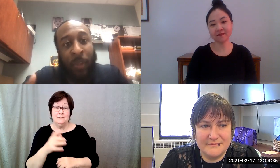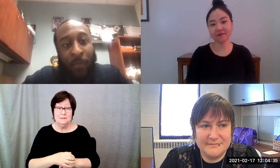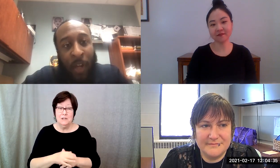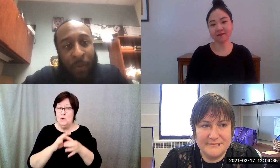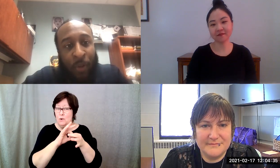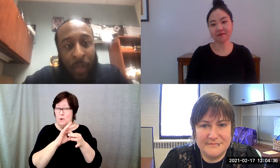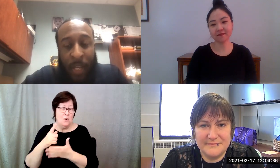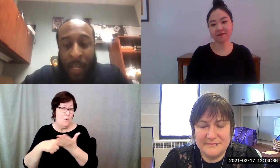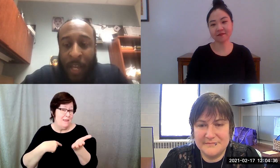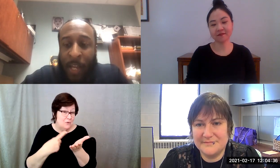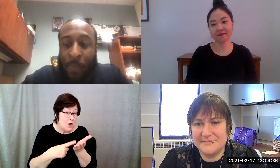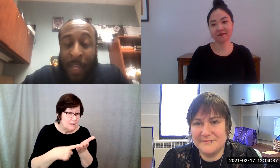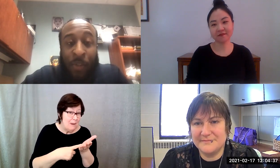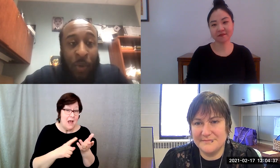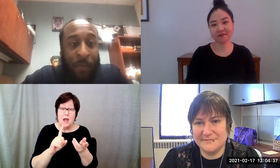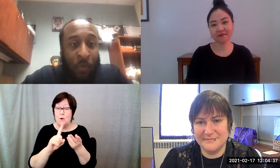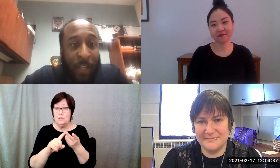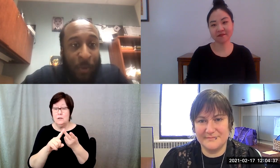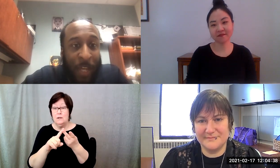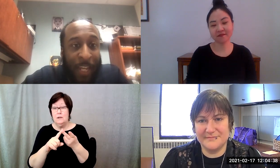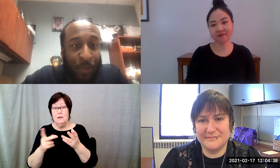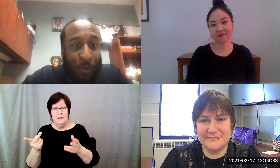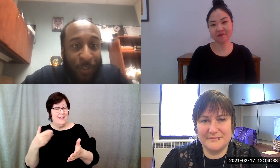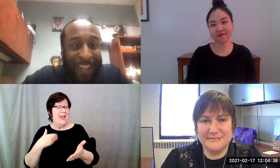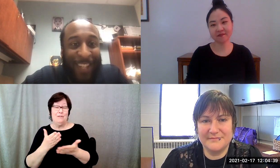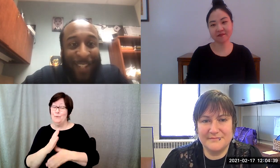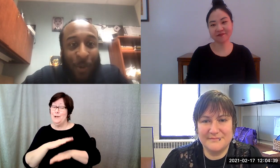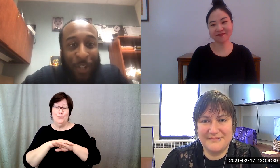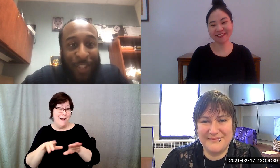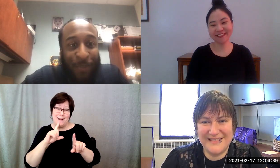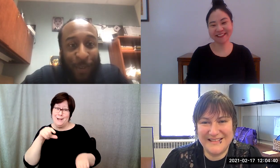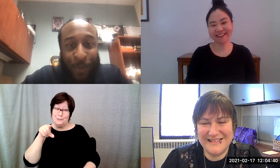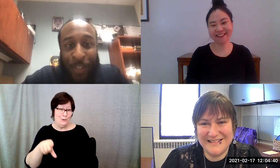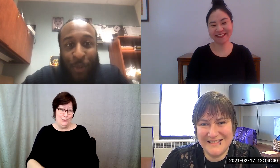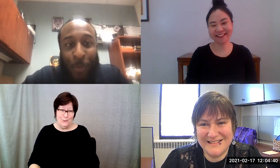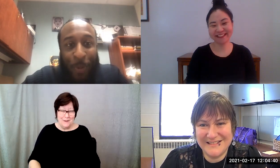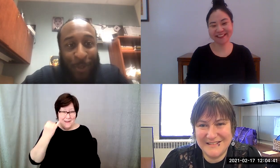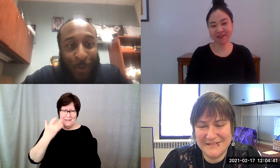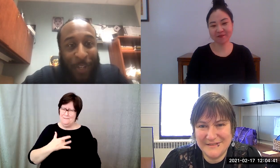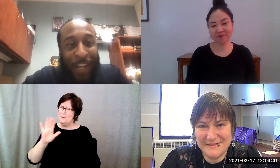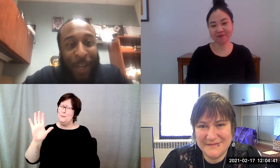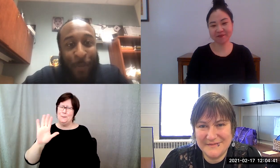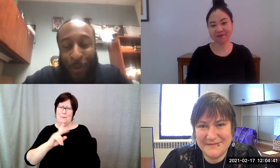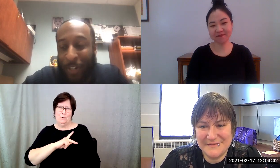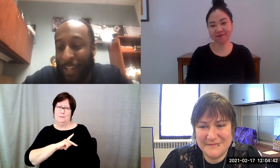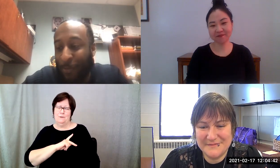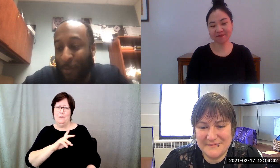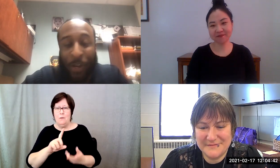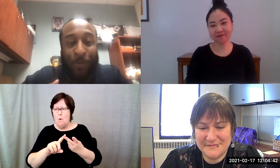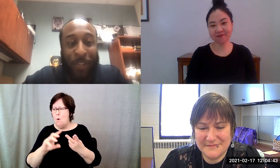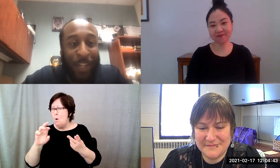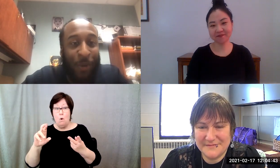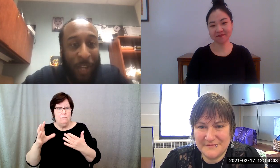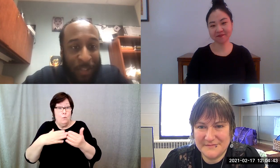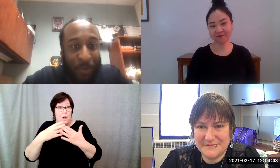related to what they've covered. They do have the right to not answer questions if they feel it's too personal or for